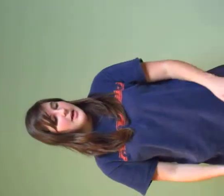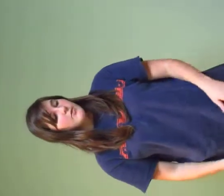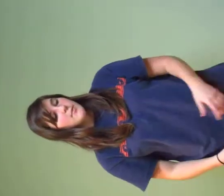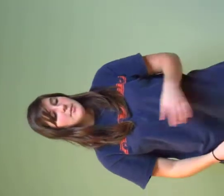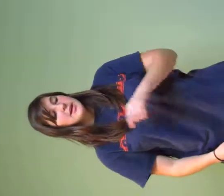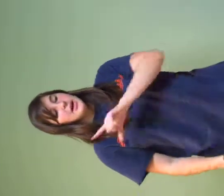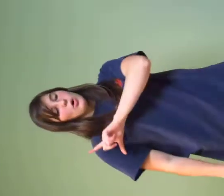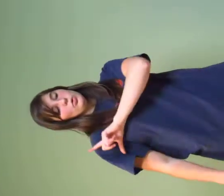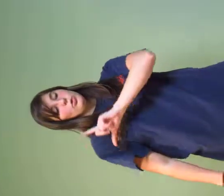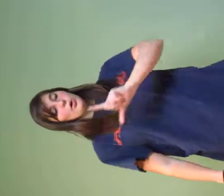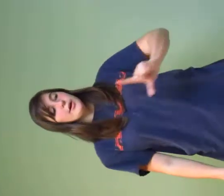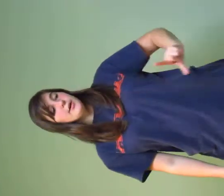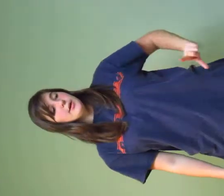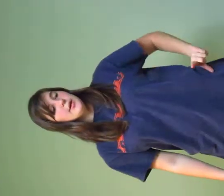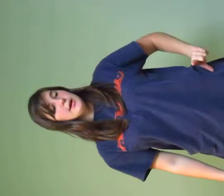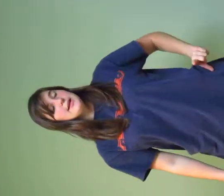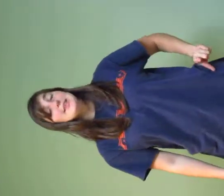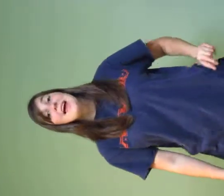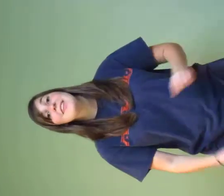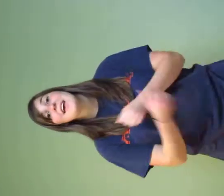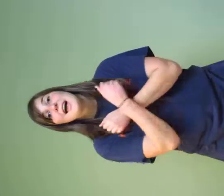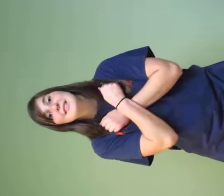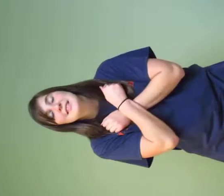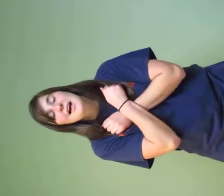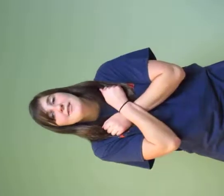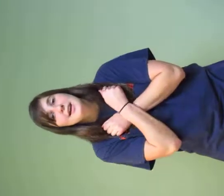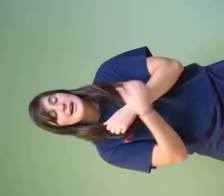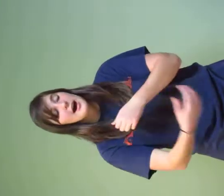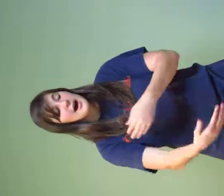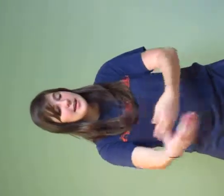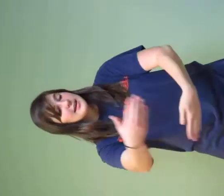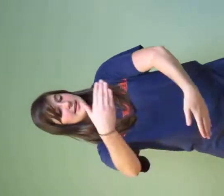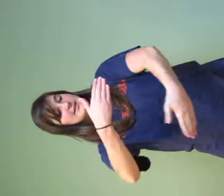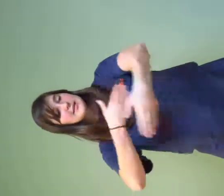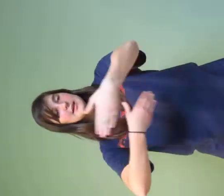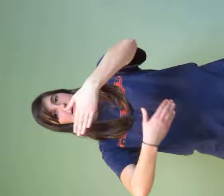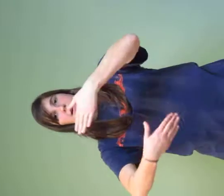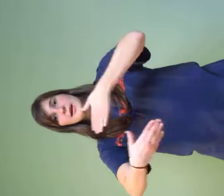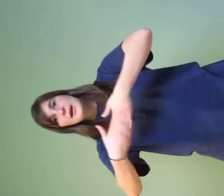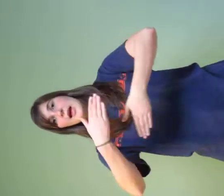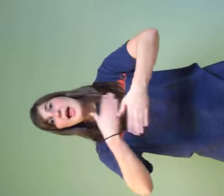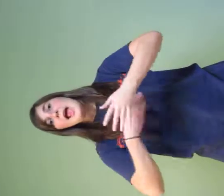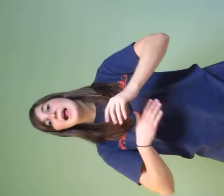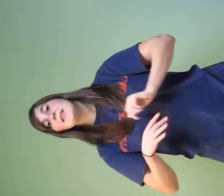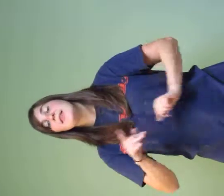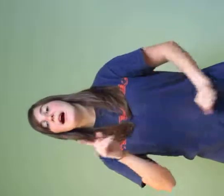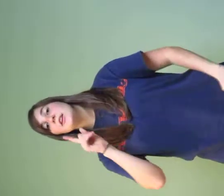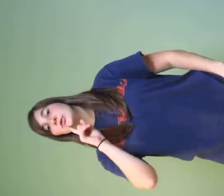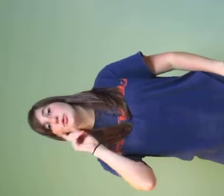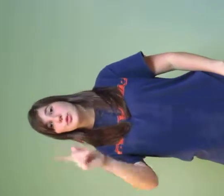from me, O Lord. Let thy loving kindness and thy truth